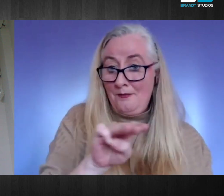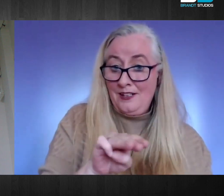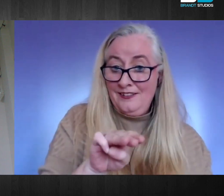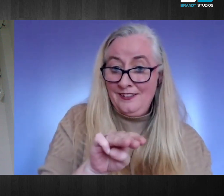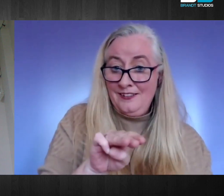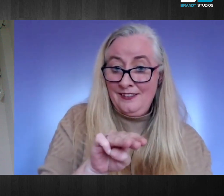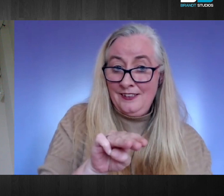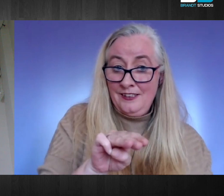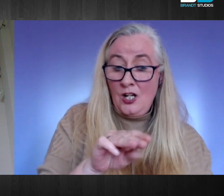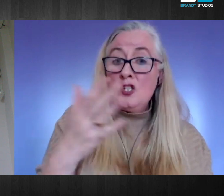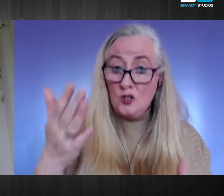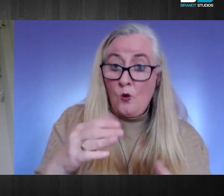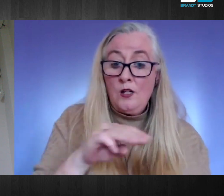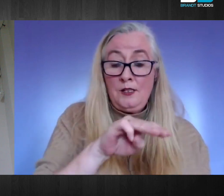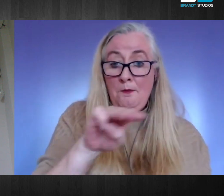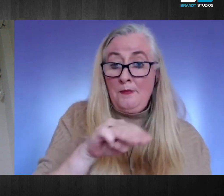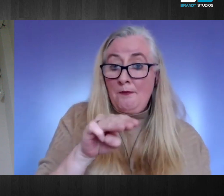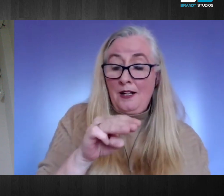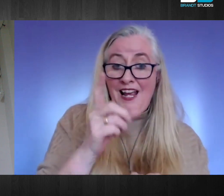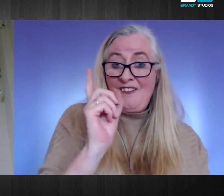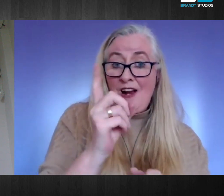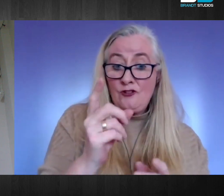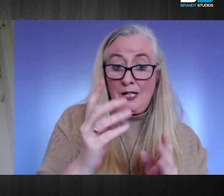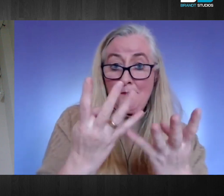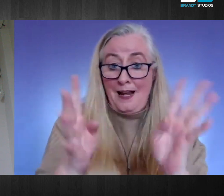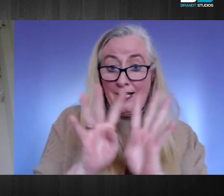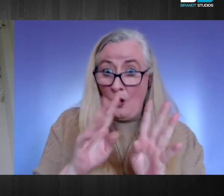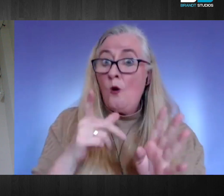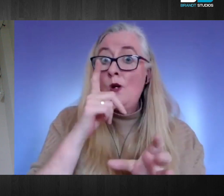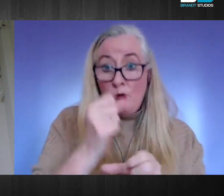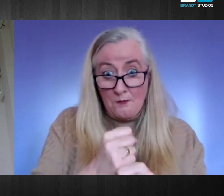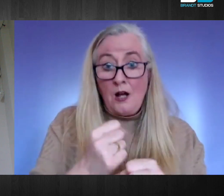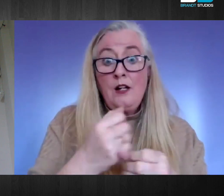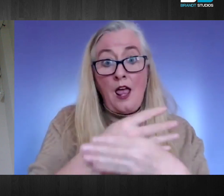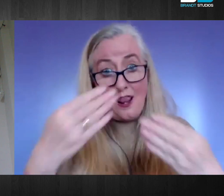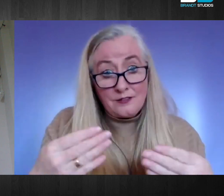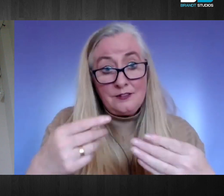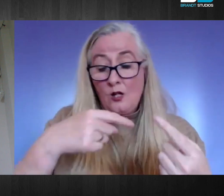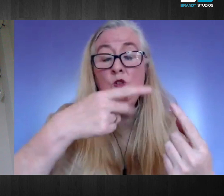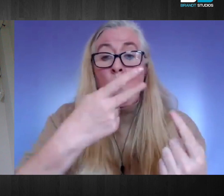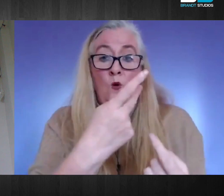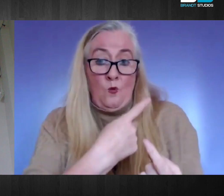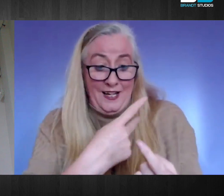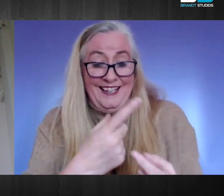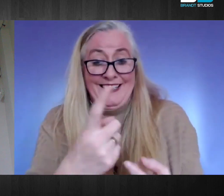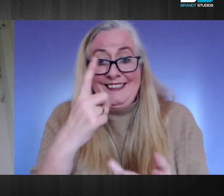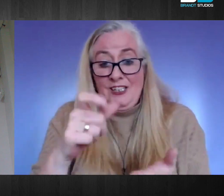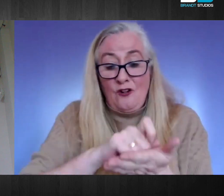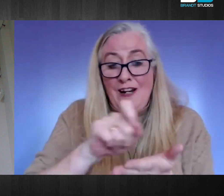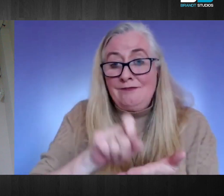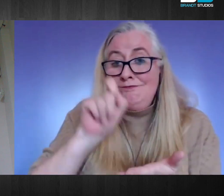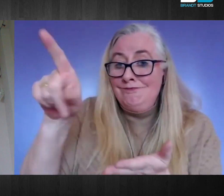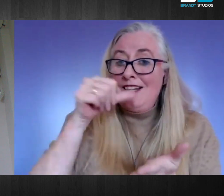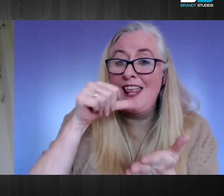panel, we've thought very strongly about this, and two of us got together and wrote a letter to the editor of the